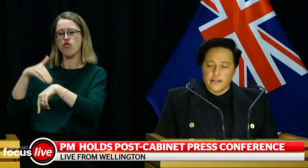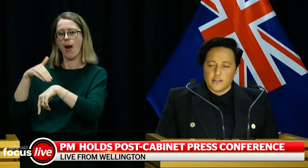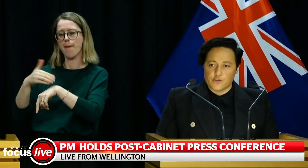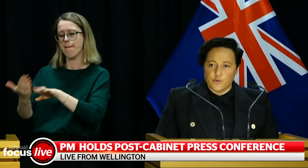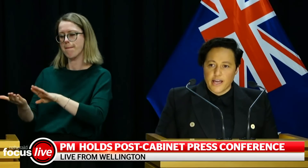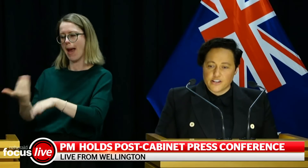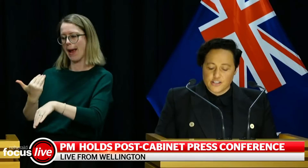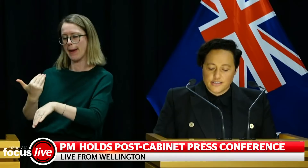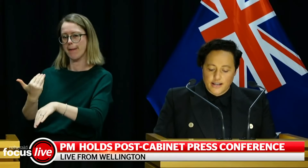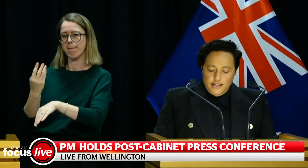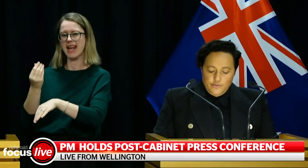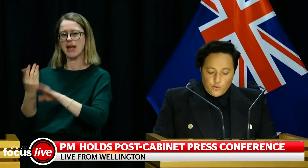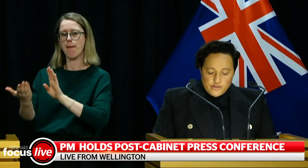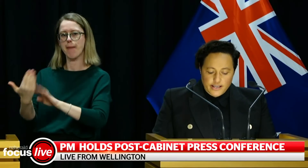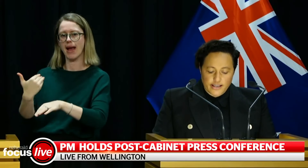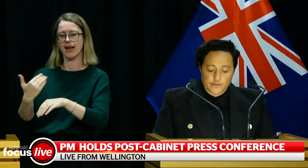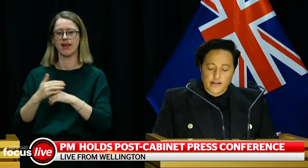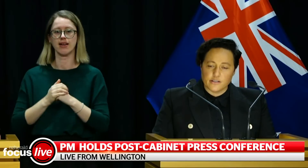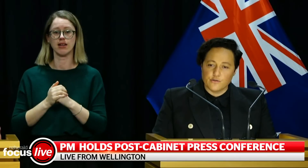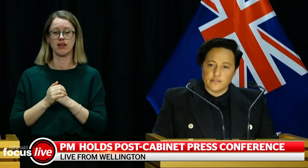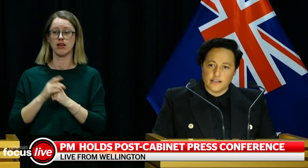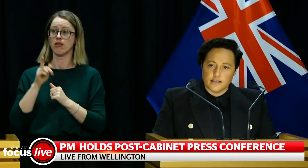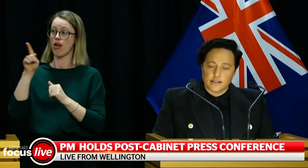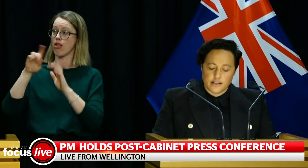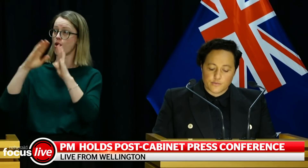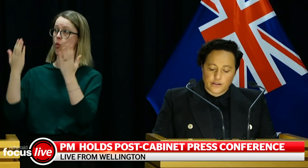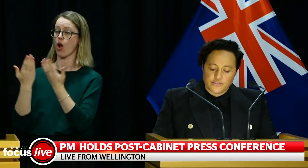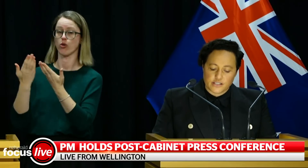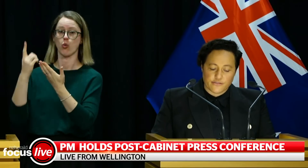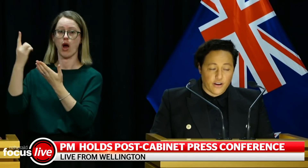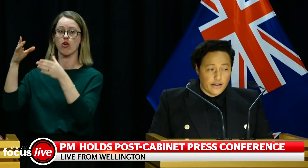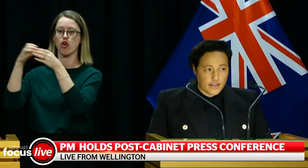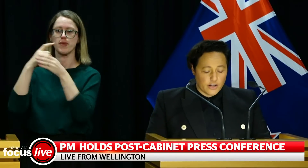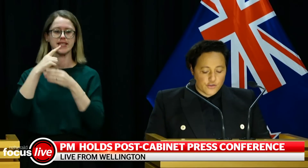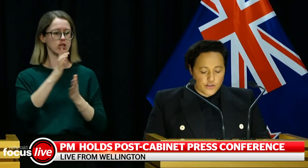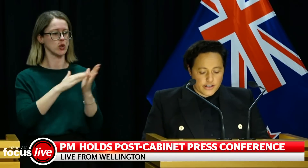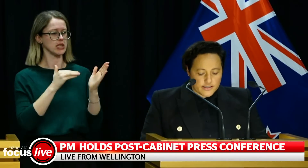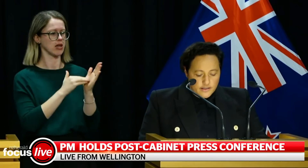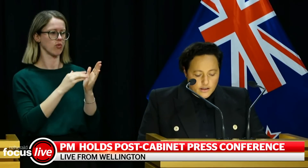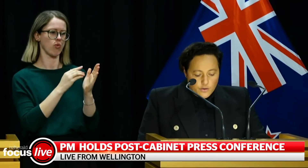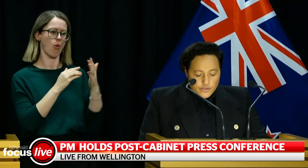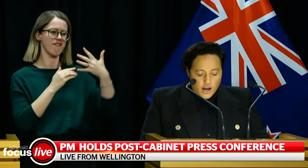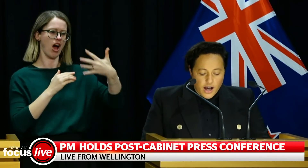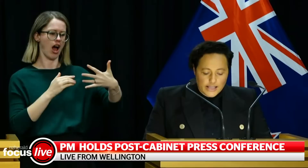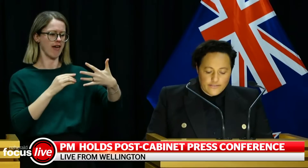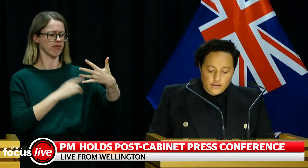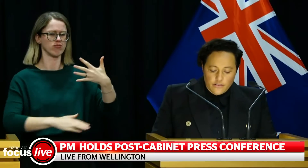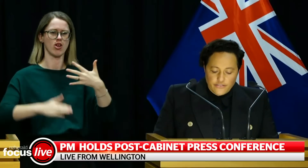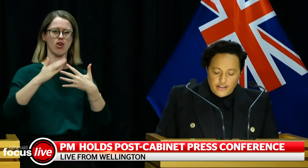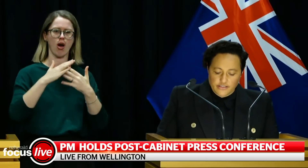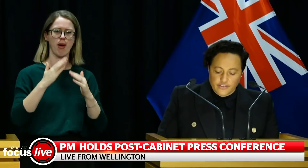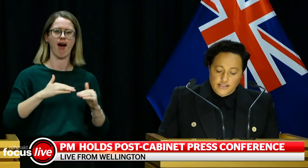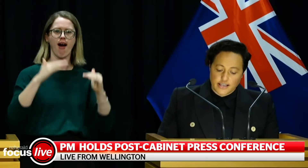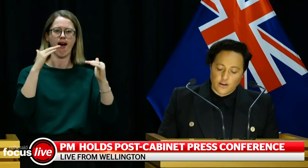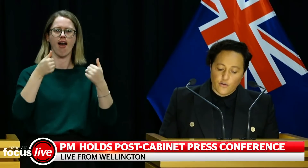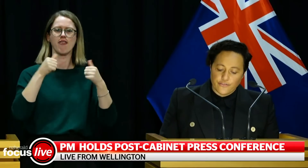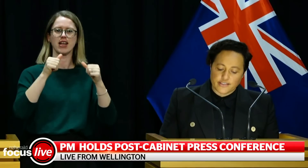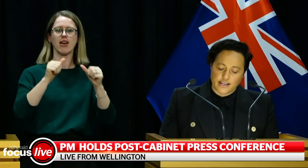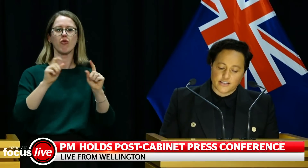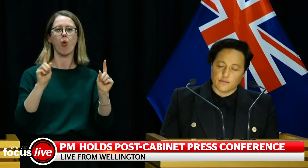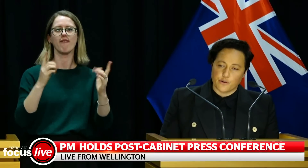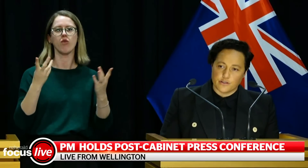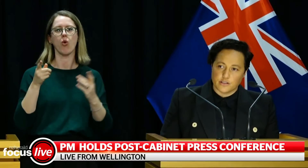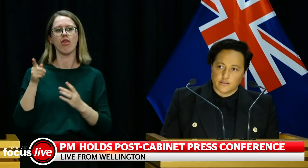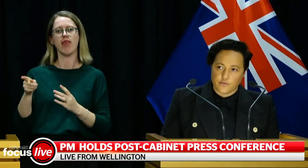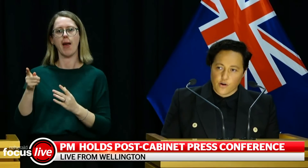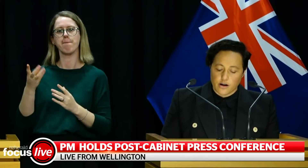Intergovernmental Financial Action Task Force has rated New Zealand as one of just 5 countries with a high level of effectiveness at